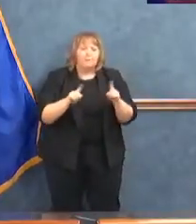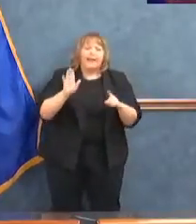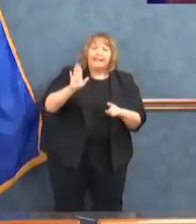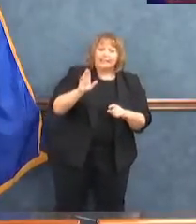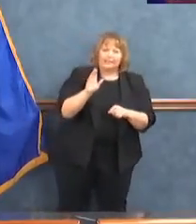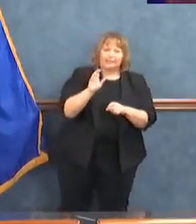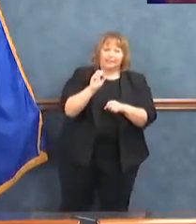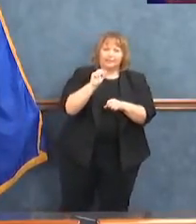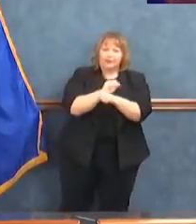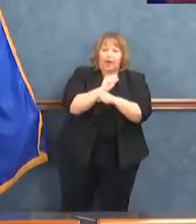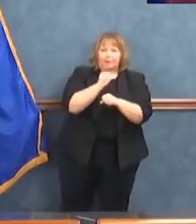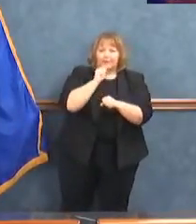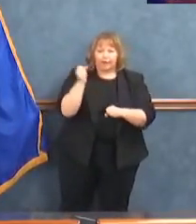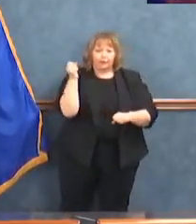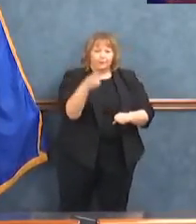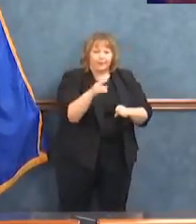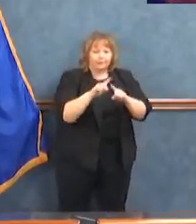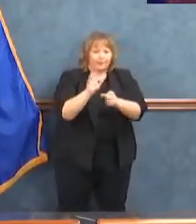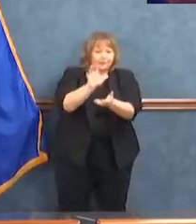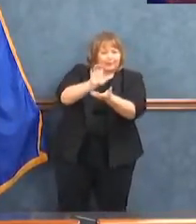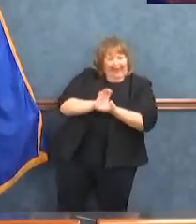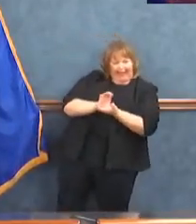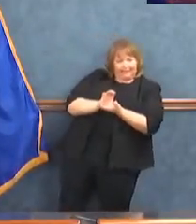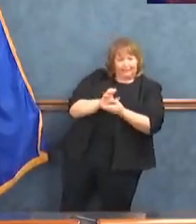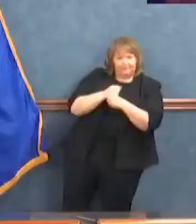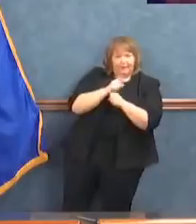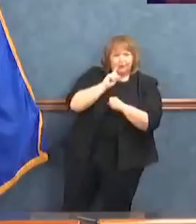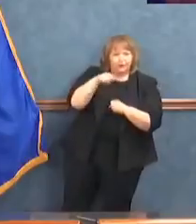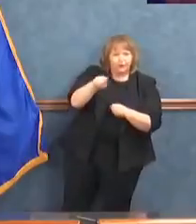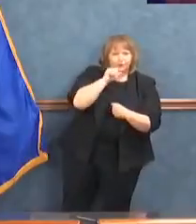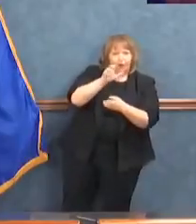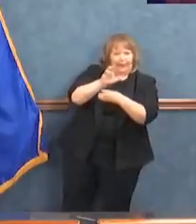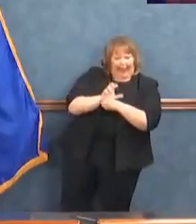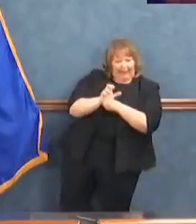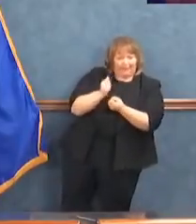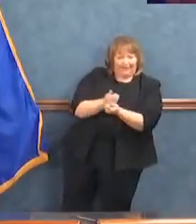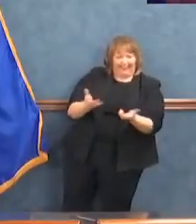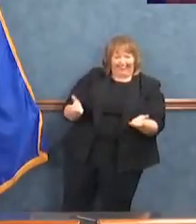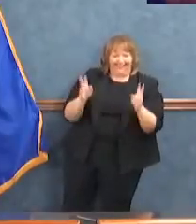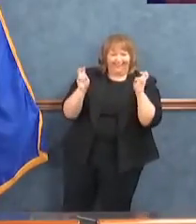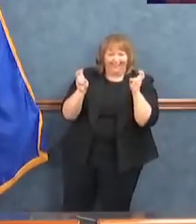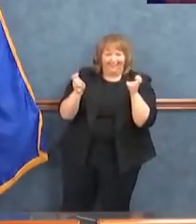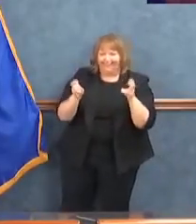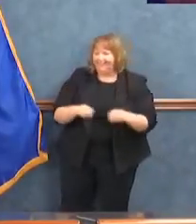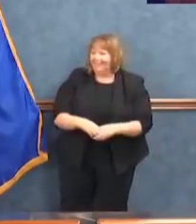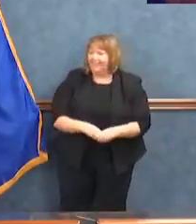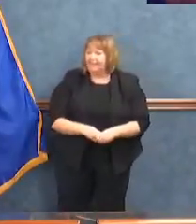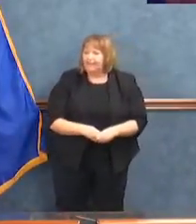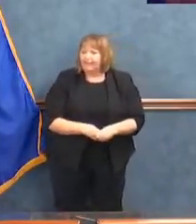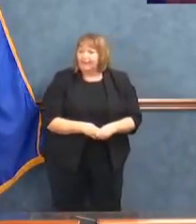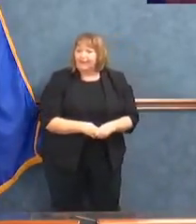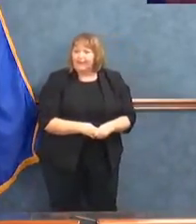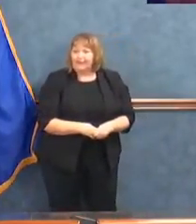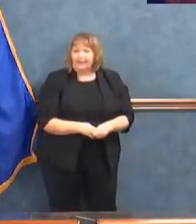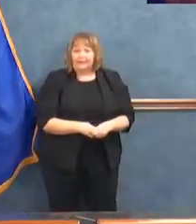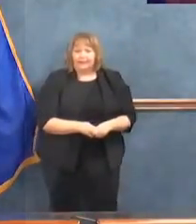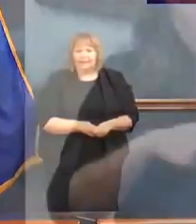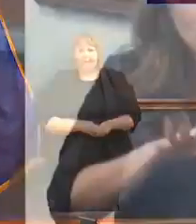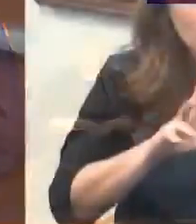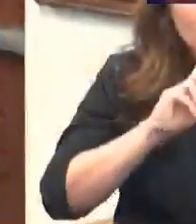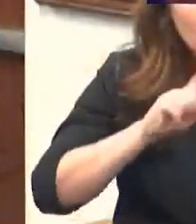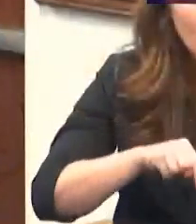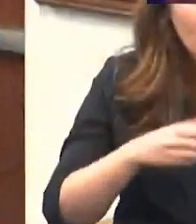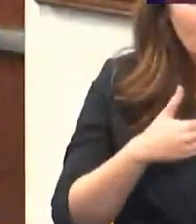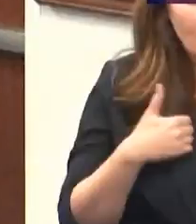I think that's what he was amplifying with that pitch. So thank you. And do you guys have any concern that Clark County's in the red zone? What's your response to us